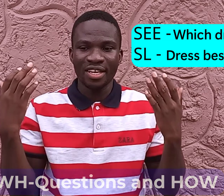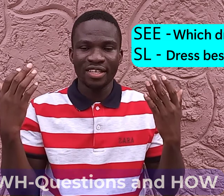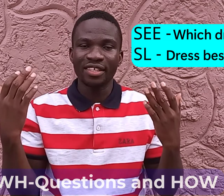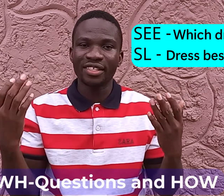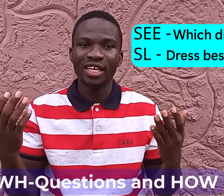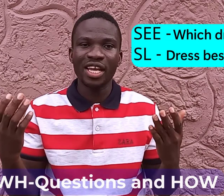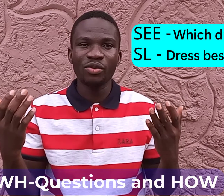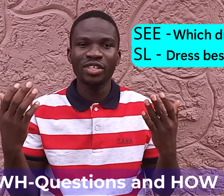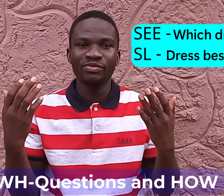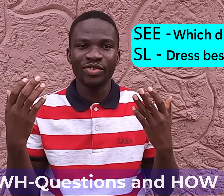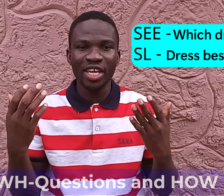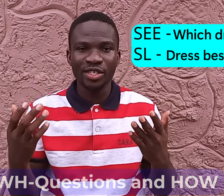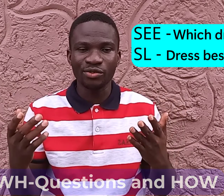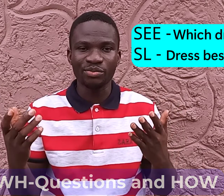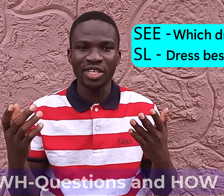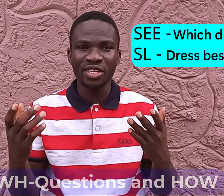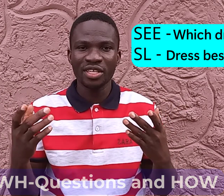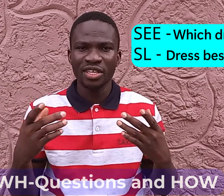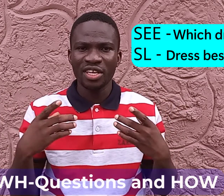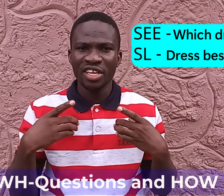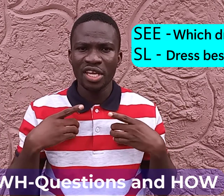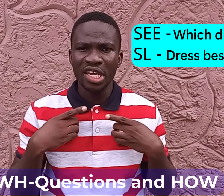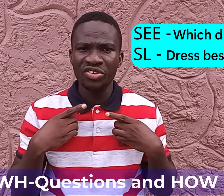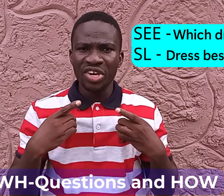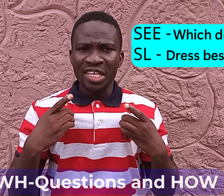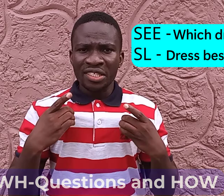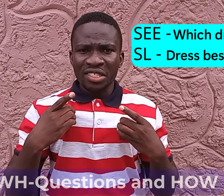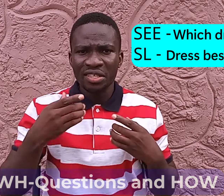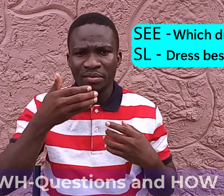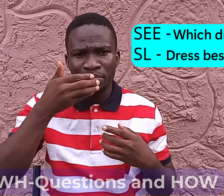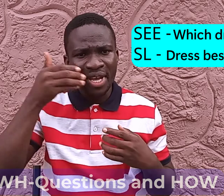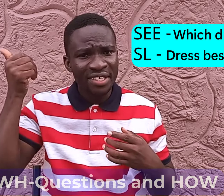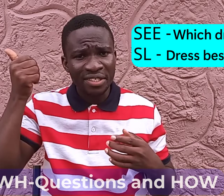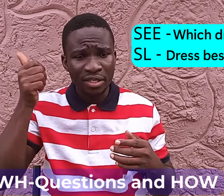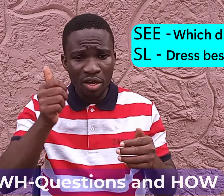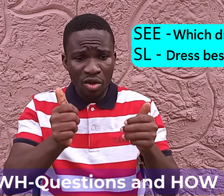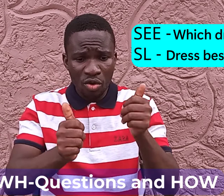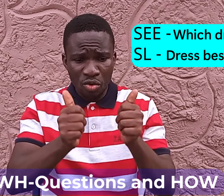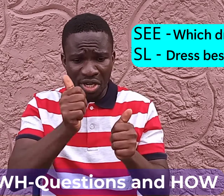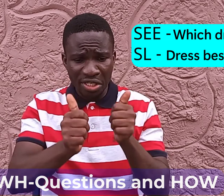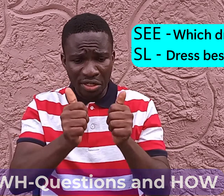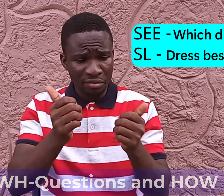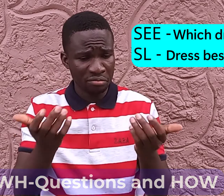The sign language version will be best, best, which.